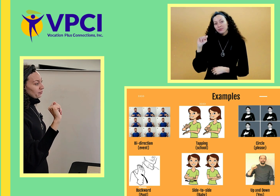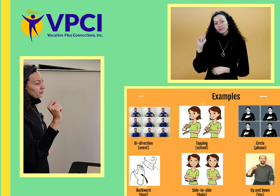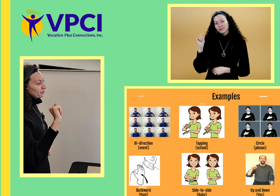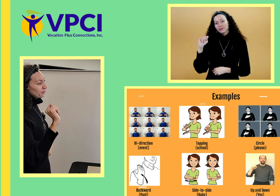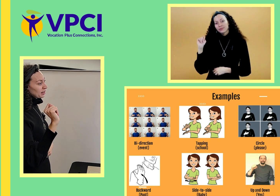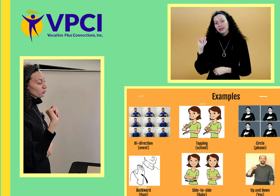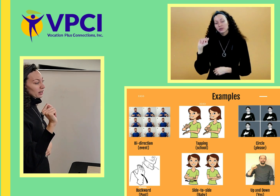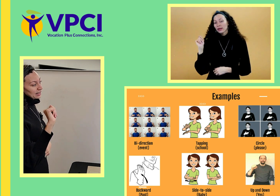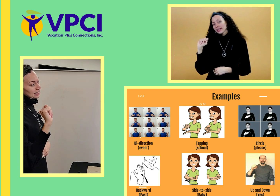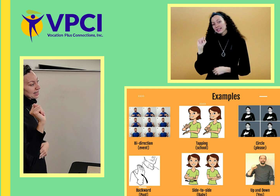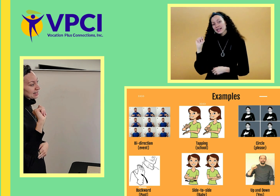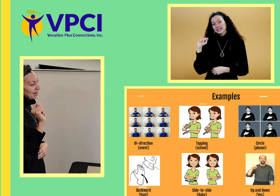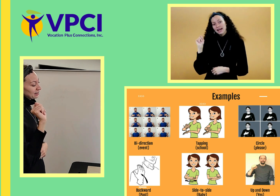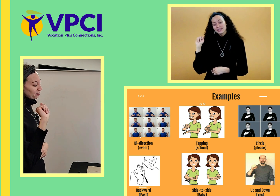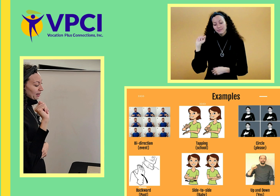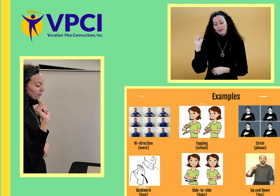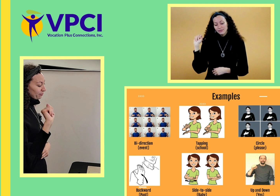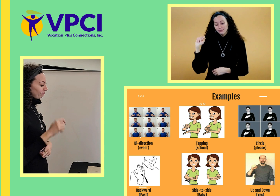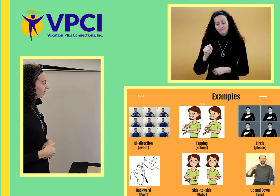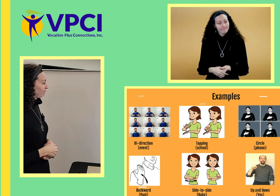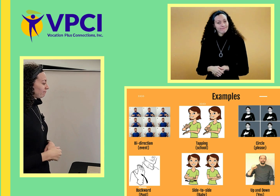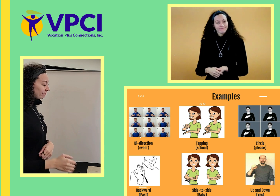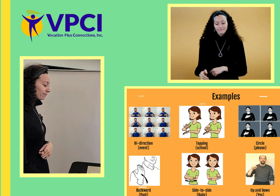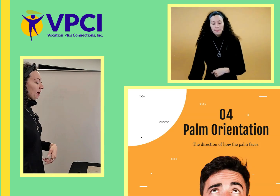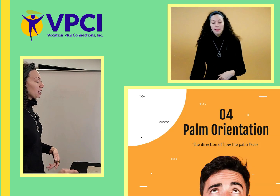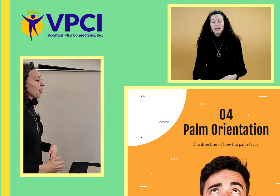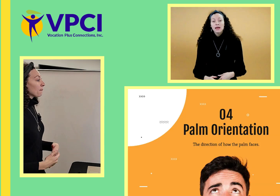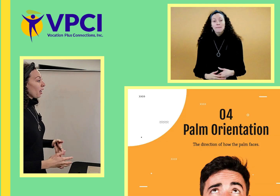bathroom is wiggling side to side, bathroom.